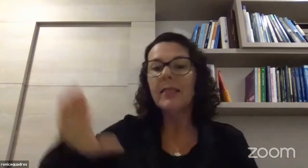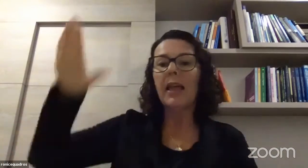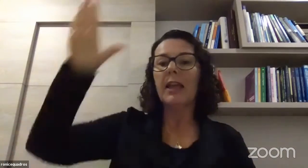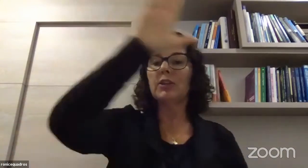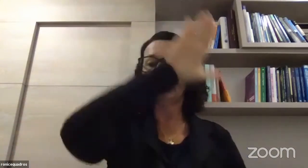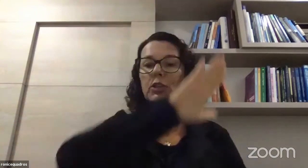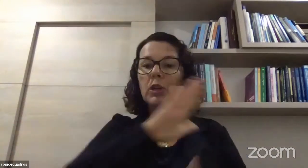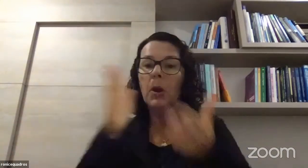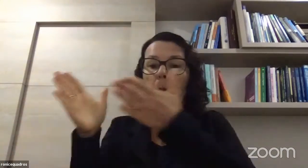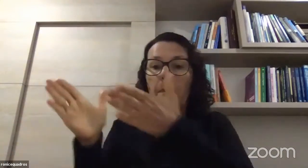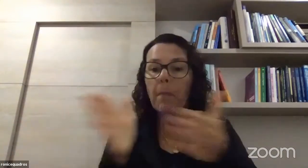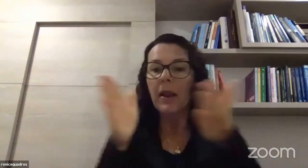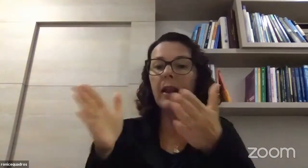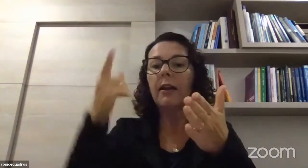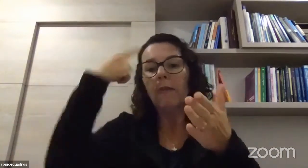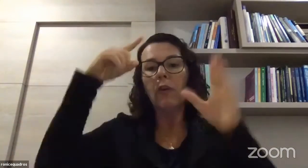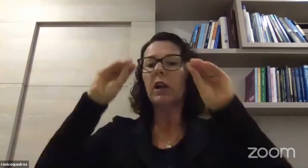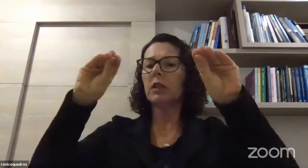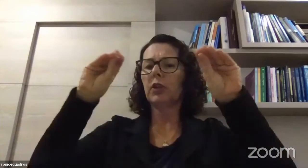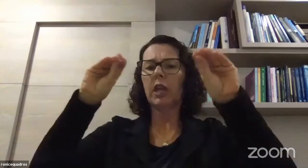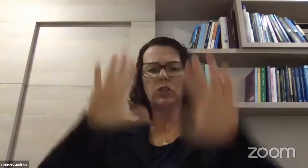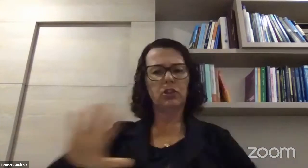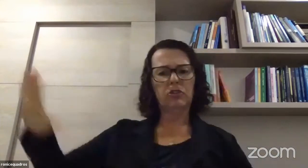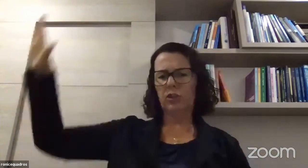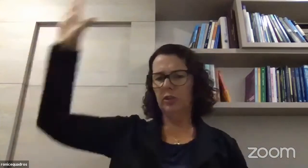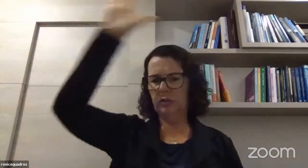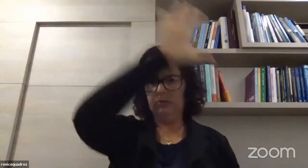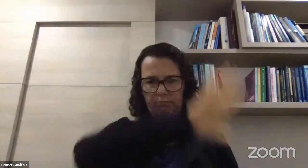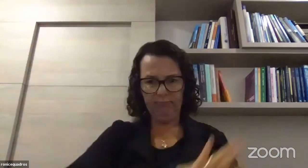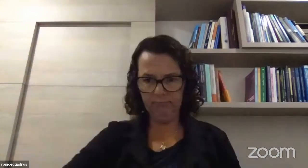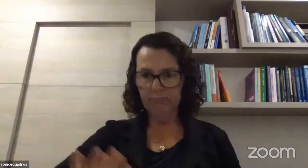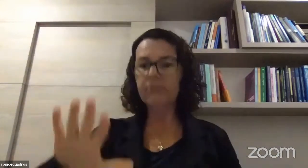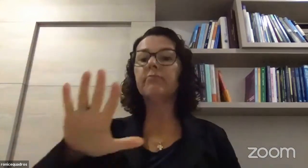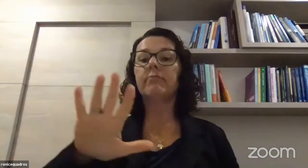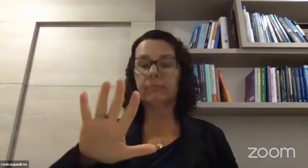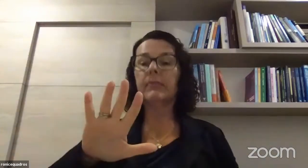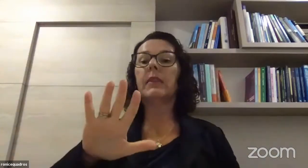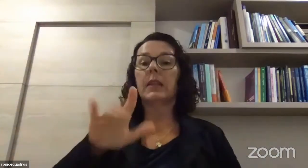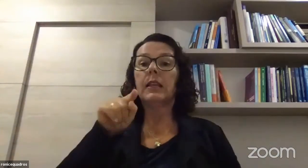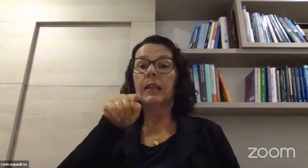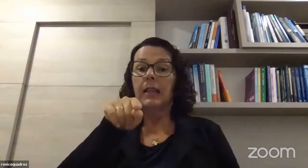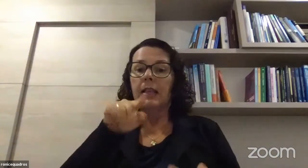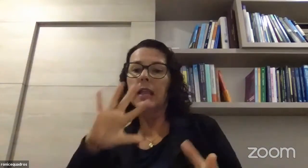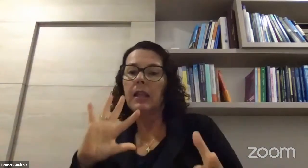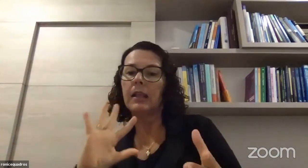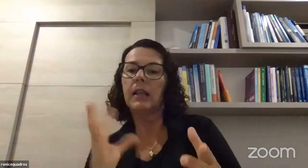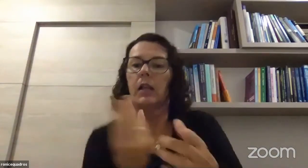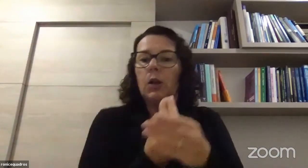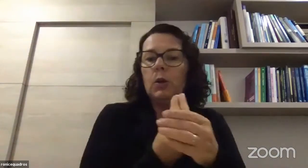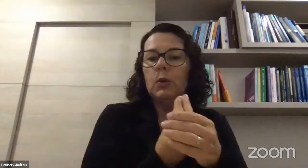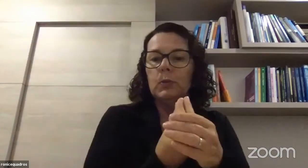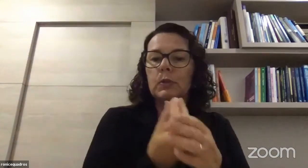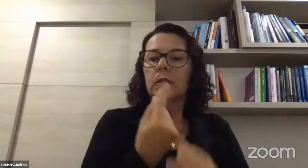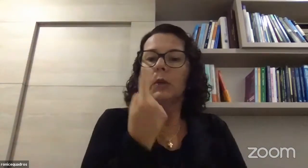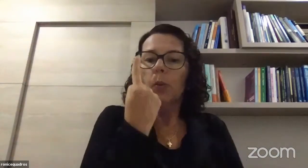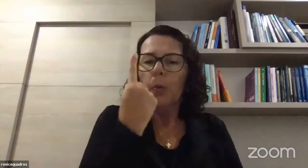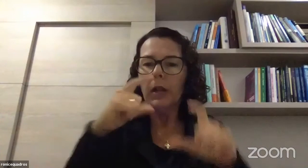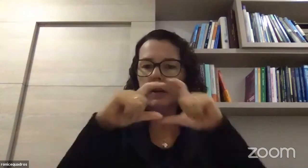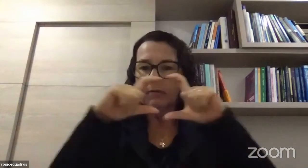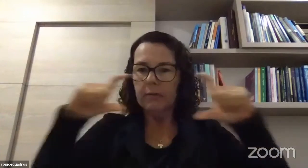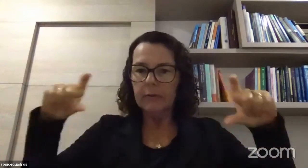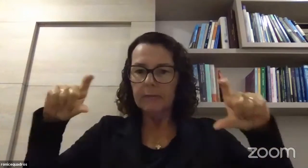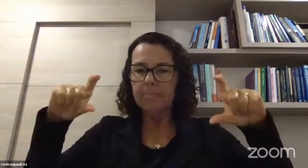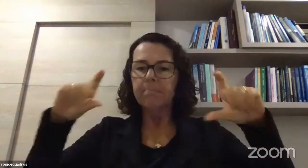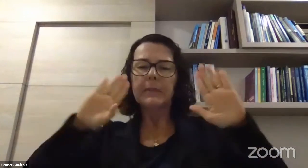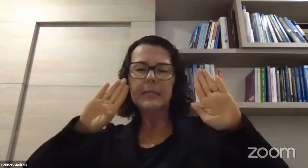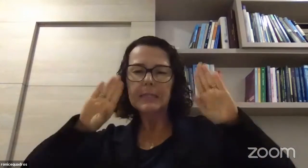there was a national plan for education that was put in place across the nation.